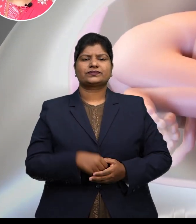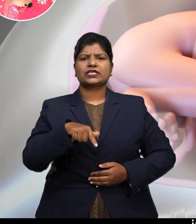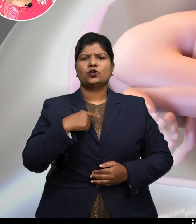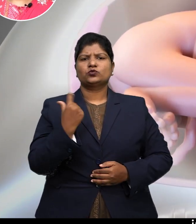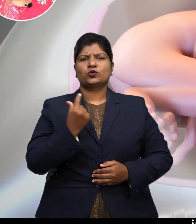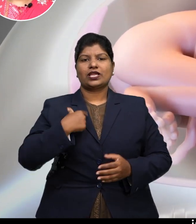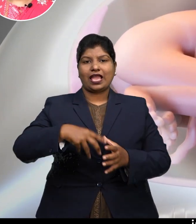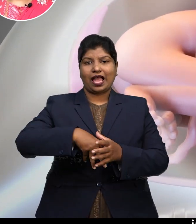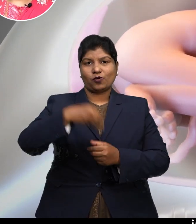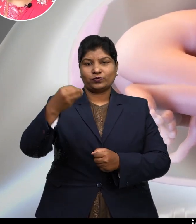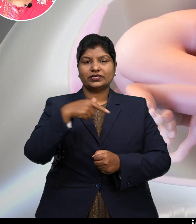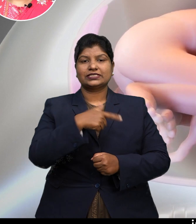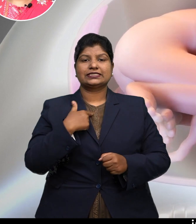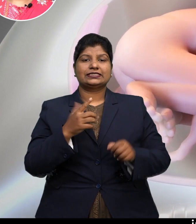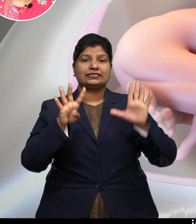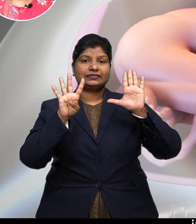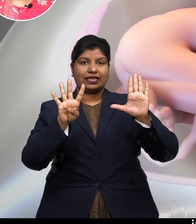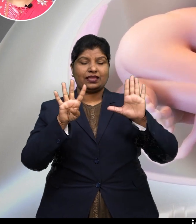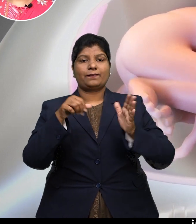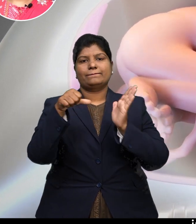comes out in the 9th month